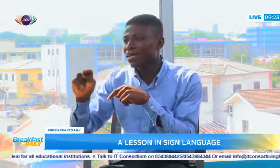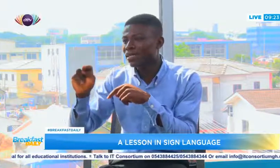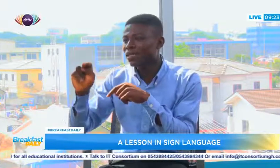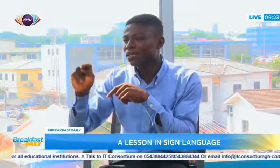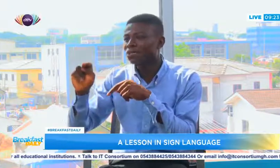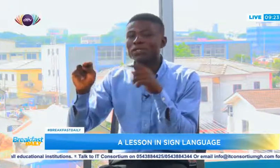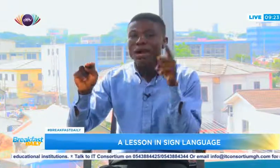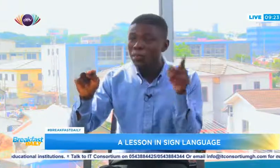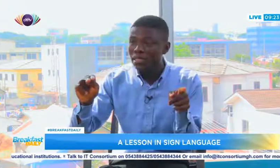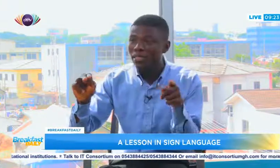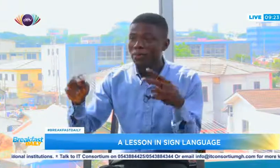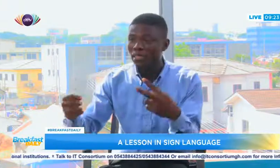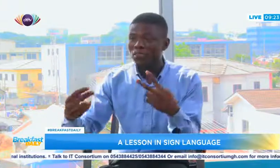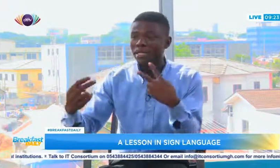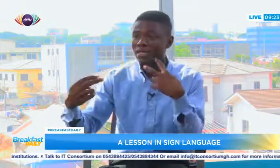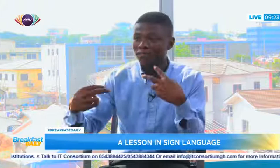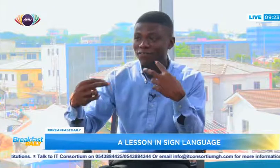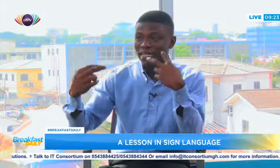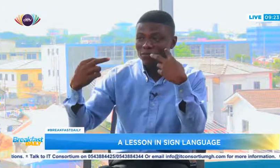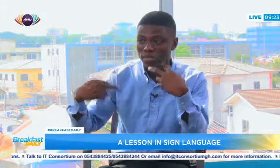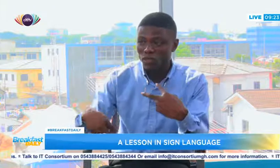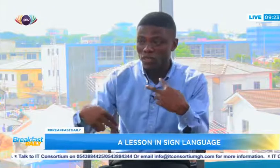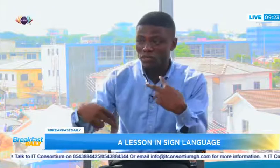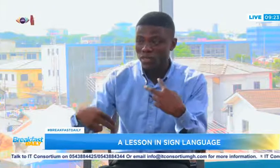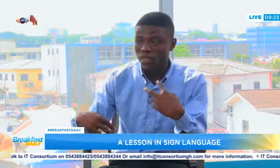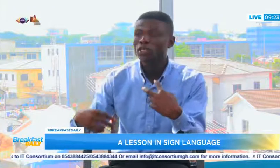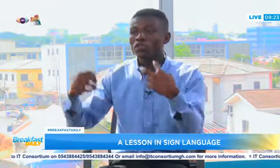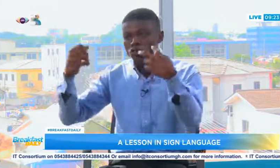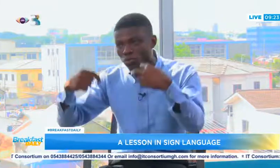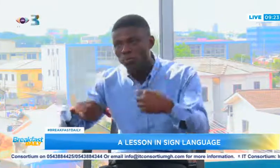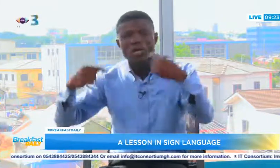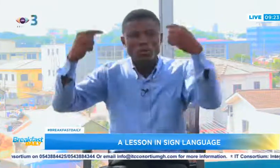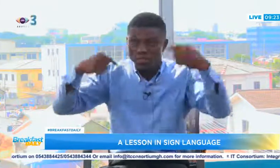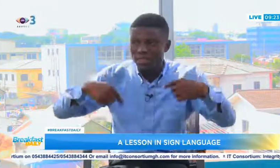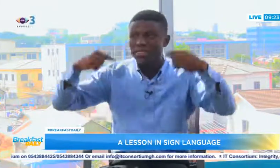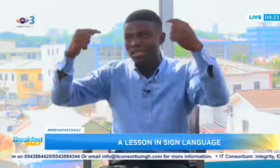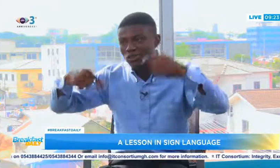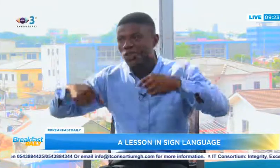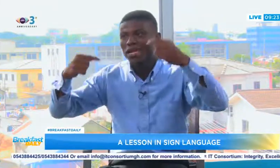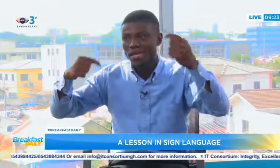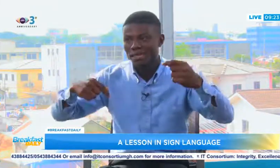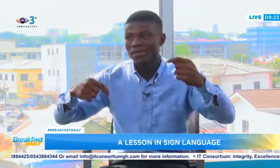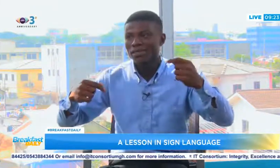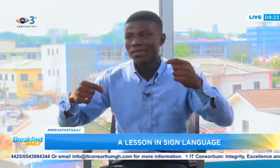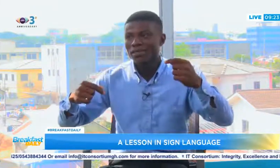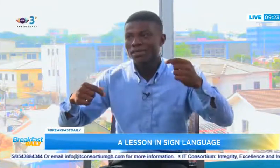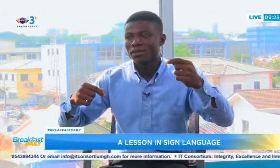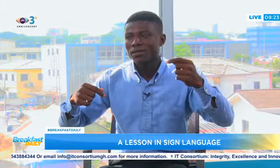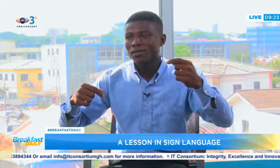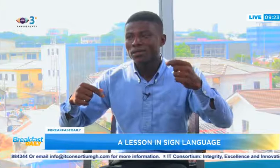Yeah. So that means the person or the deaf person watching me Yeah. should be bouncing his or her head. Ah, okay. So-